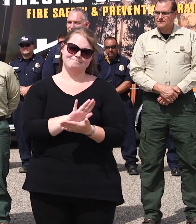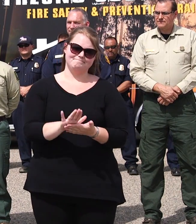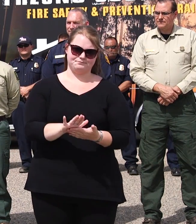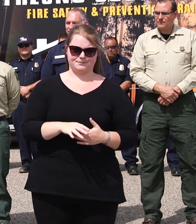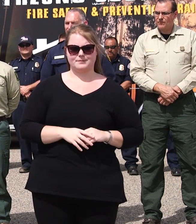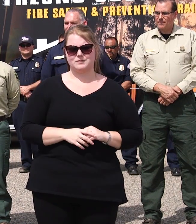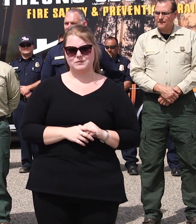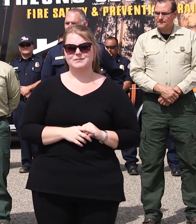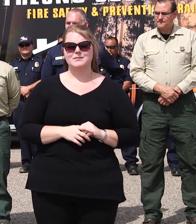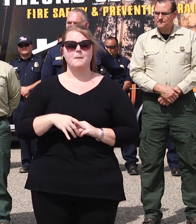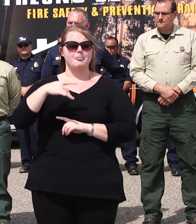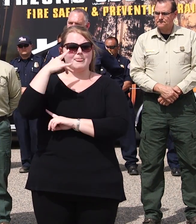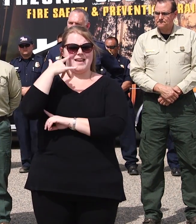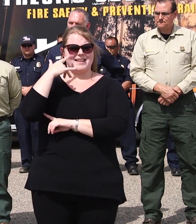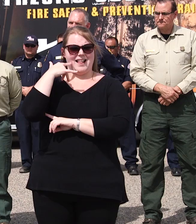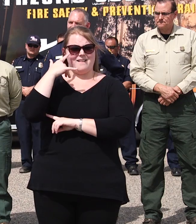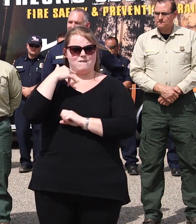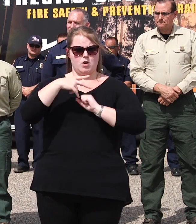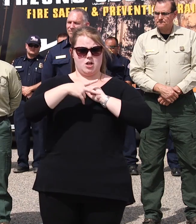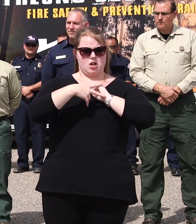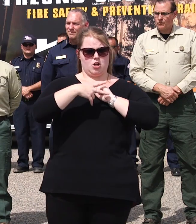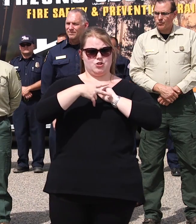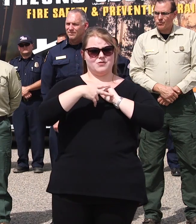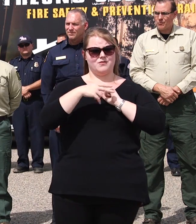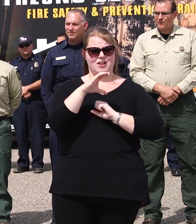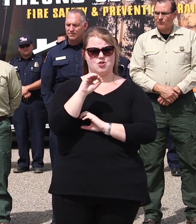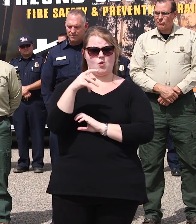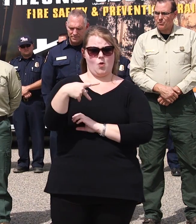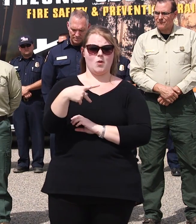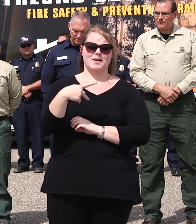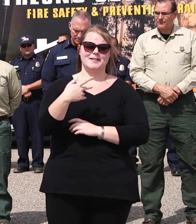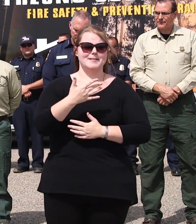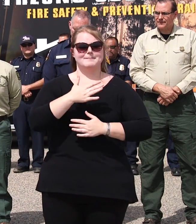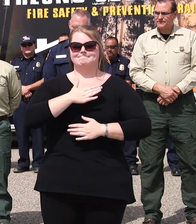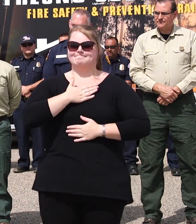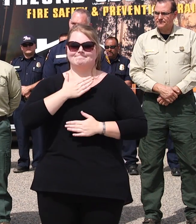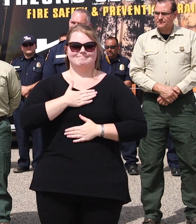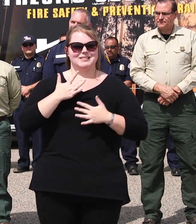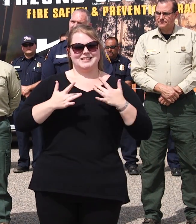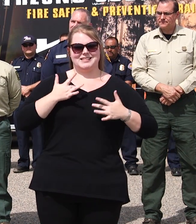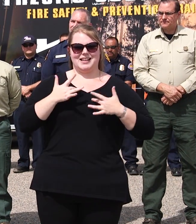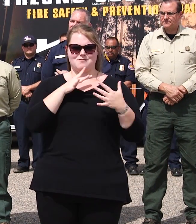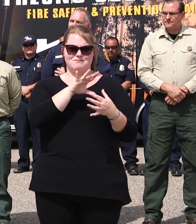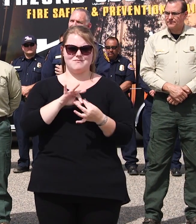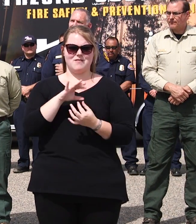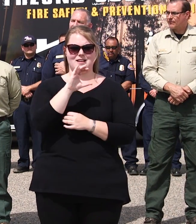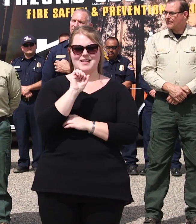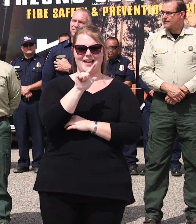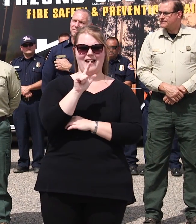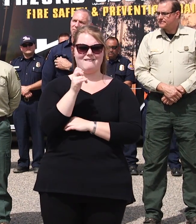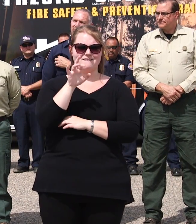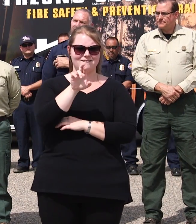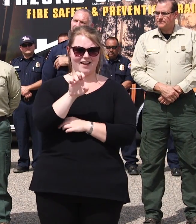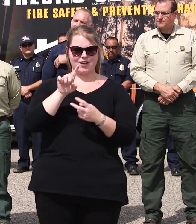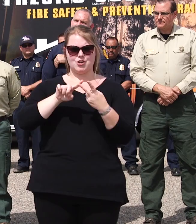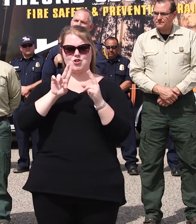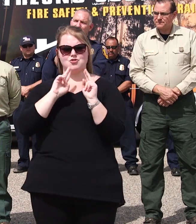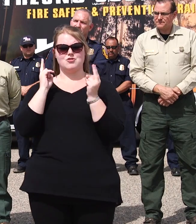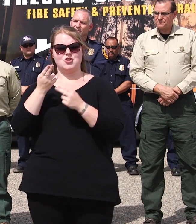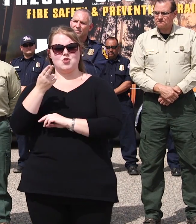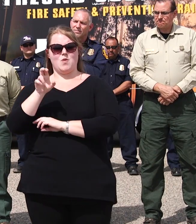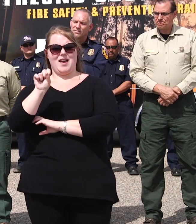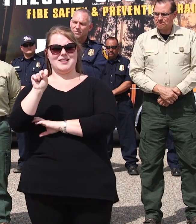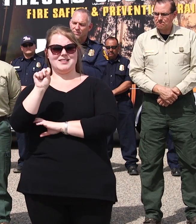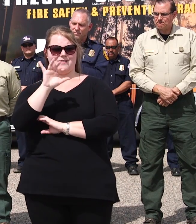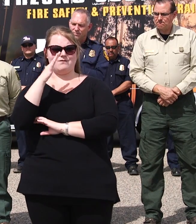again, the California Conservation Corps is pleased to be a partner with the CAL FIRE, the United States Forest, and all the other organizations,